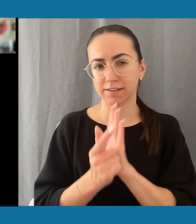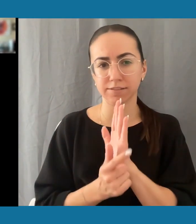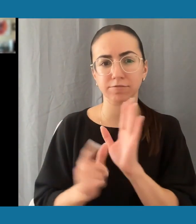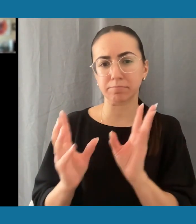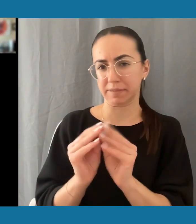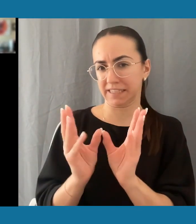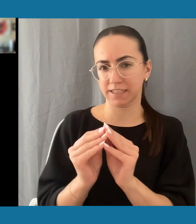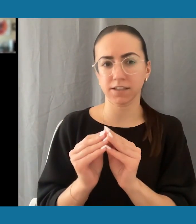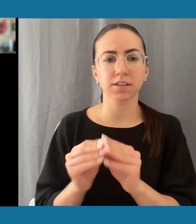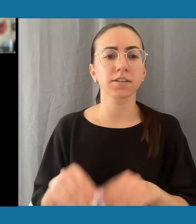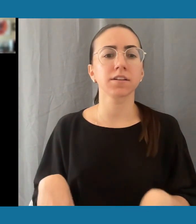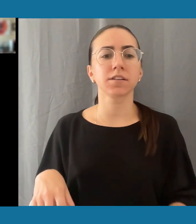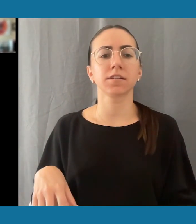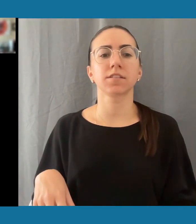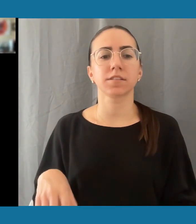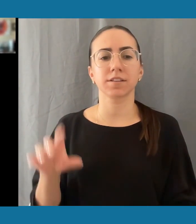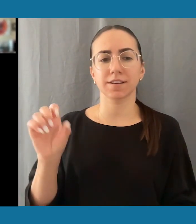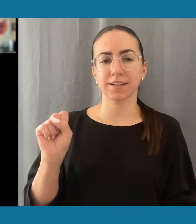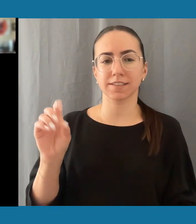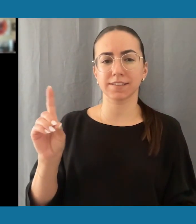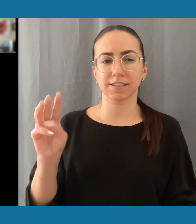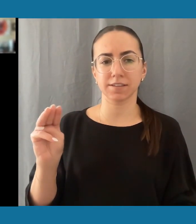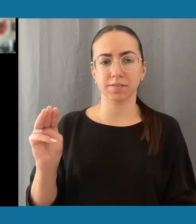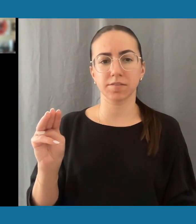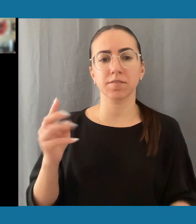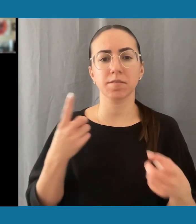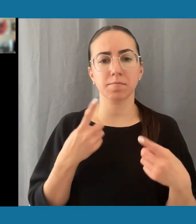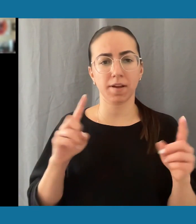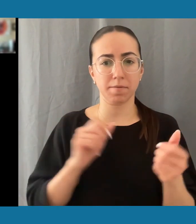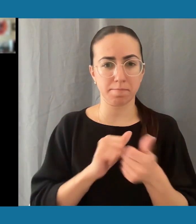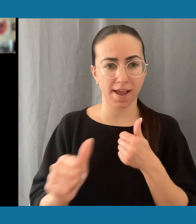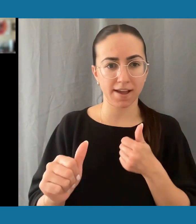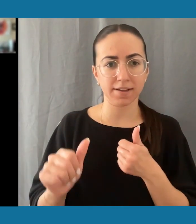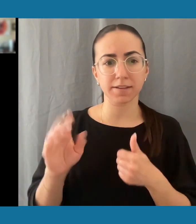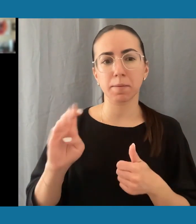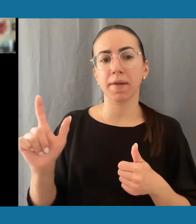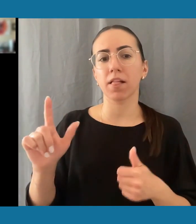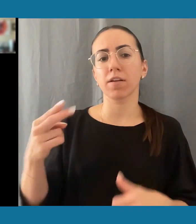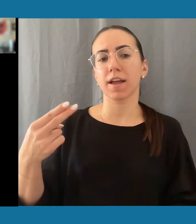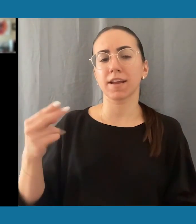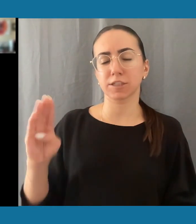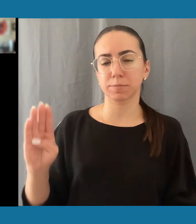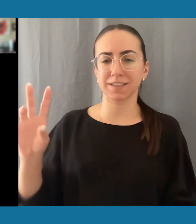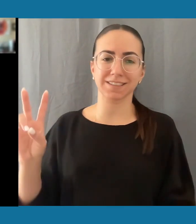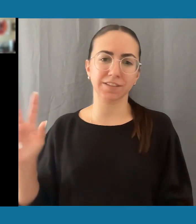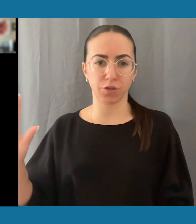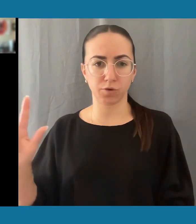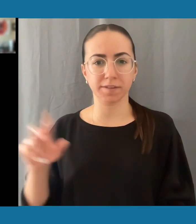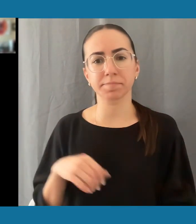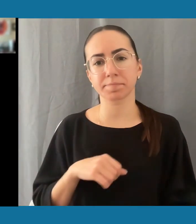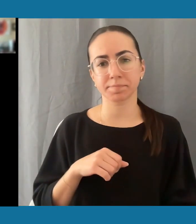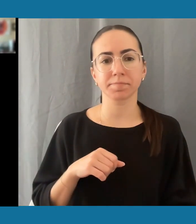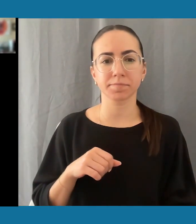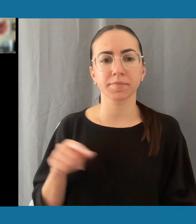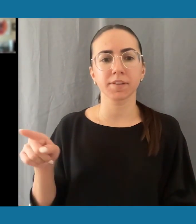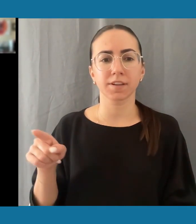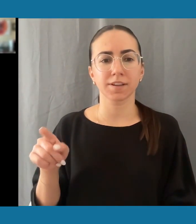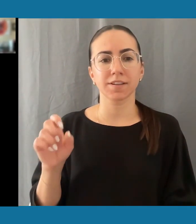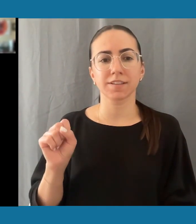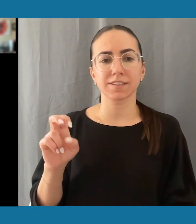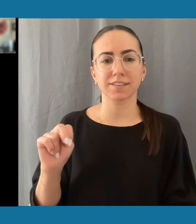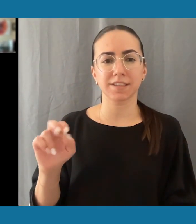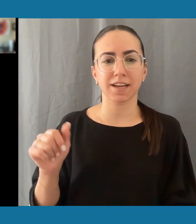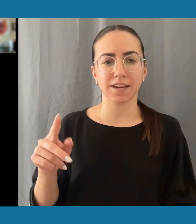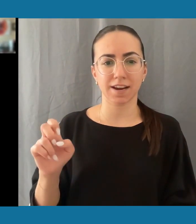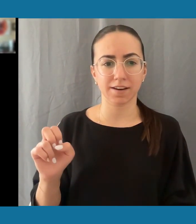finally passed. The bill number was HB 73. The Senate bill number was 446. So this